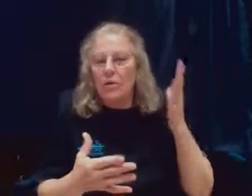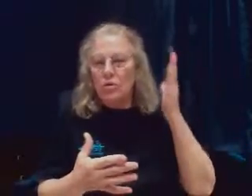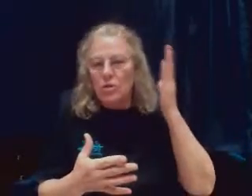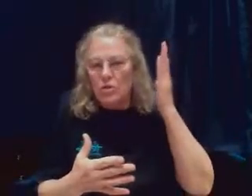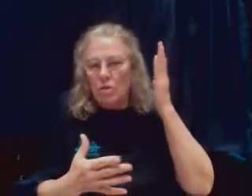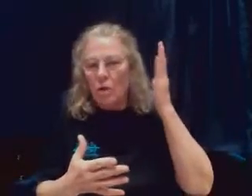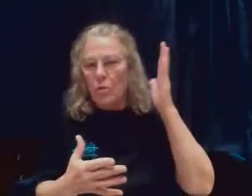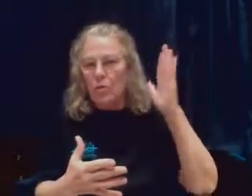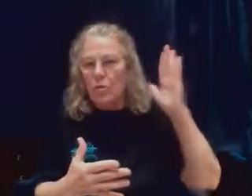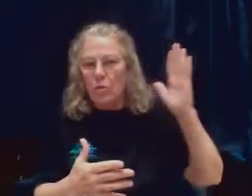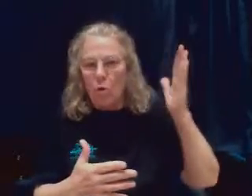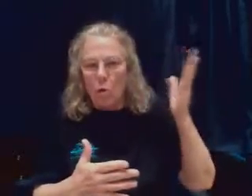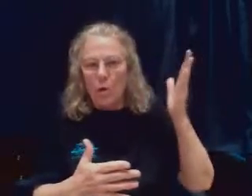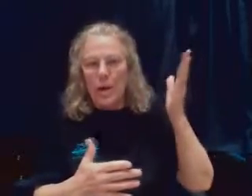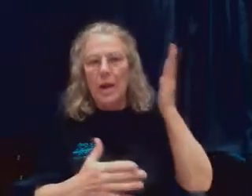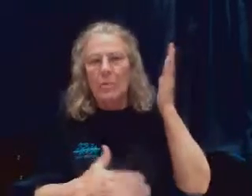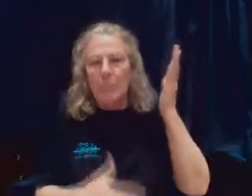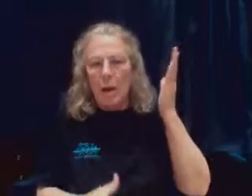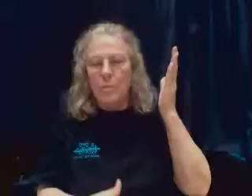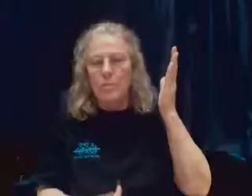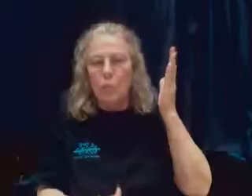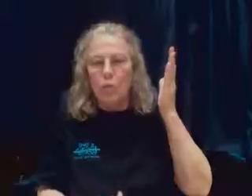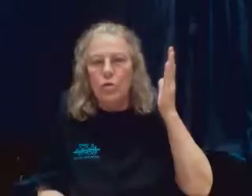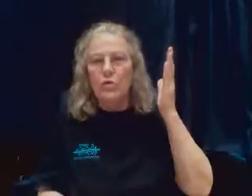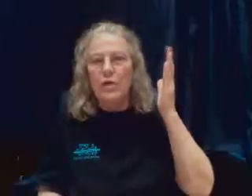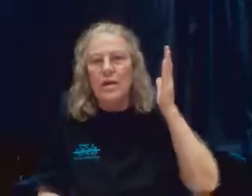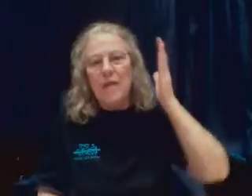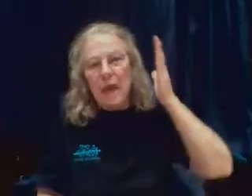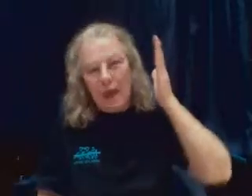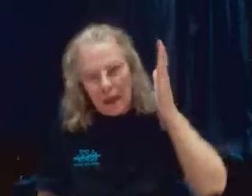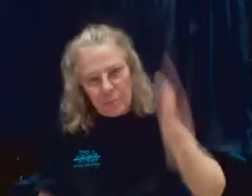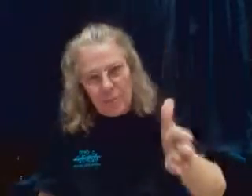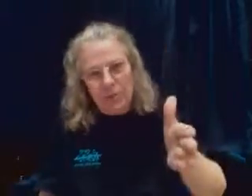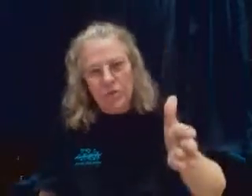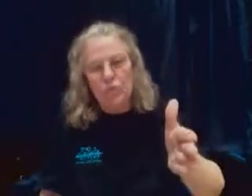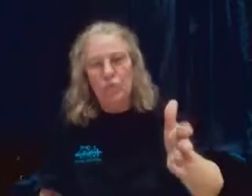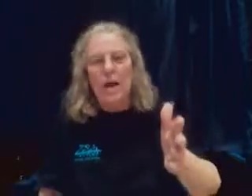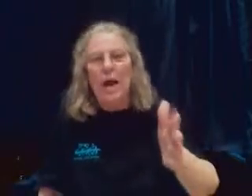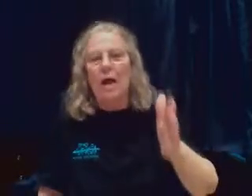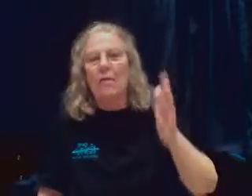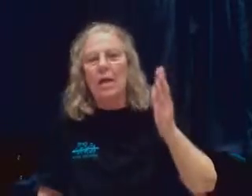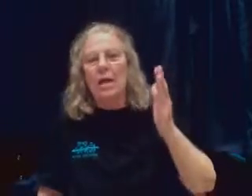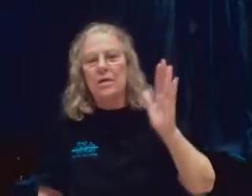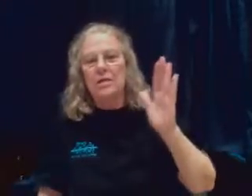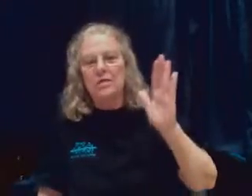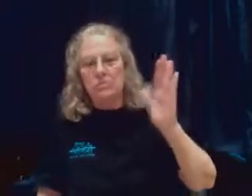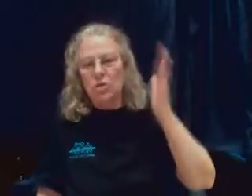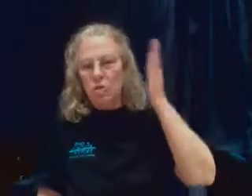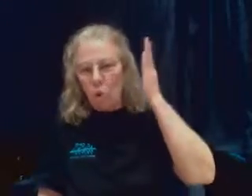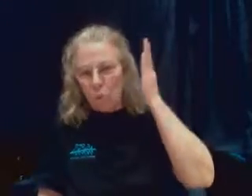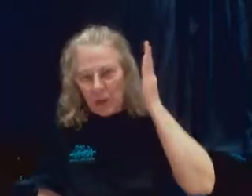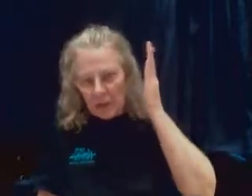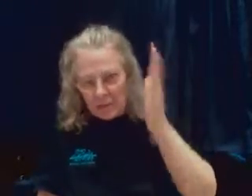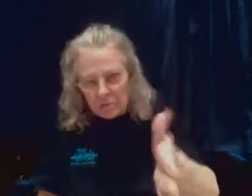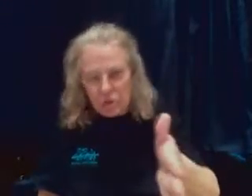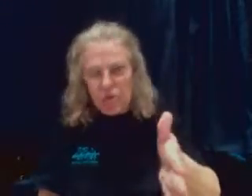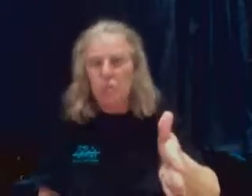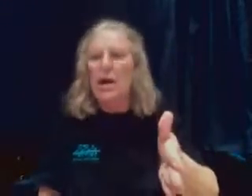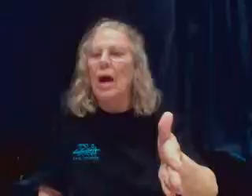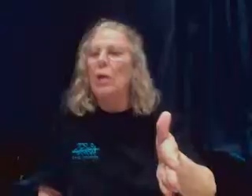you just start with your open hand, palm toward your face, and bring it straight out. It's just open hand, straight out.